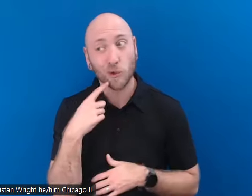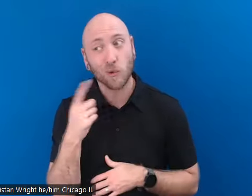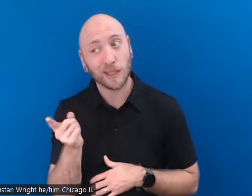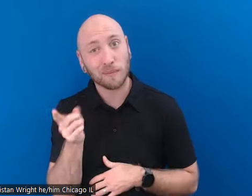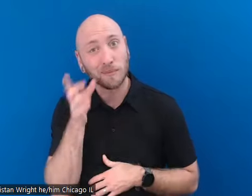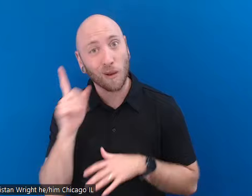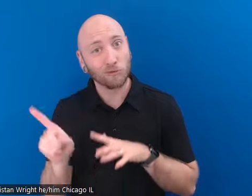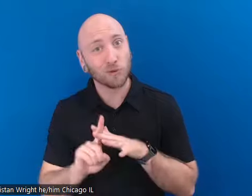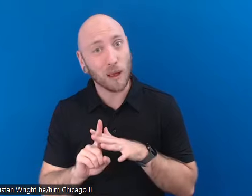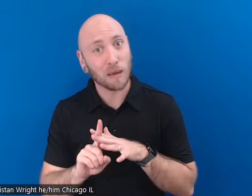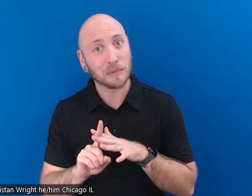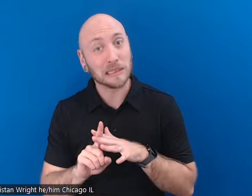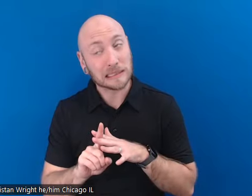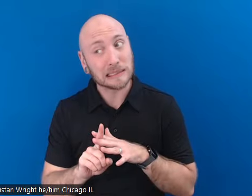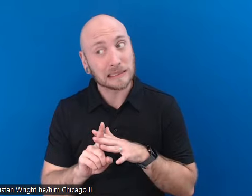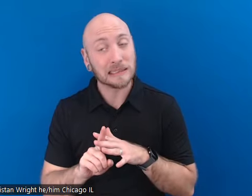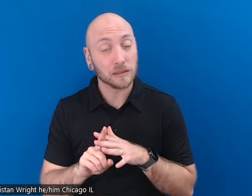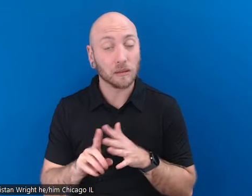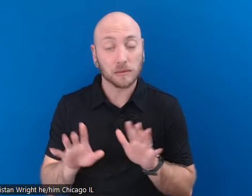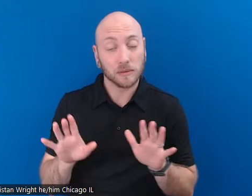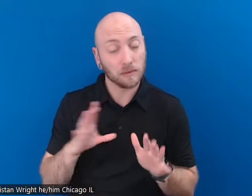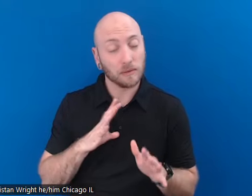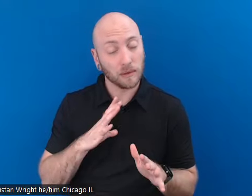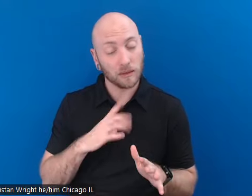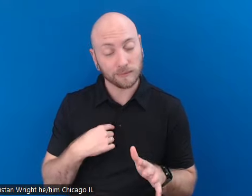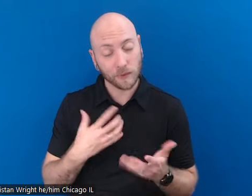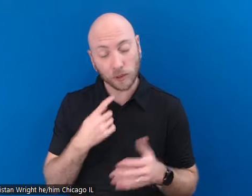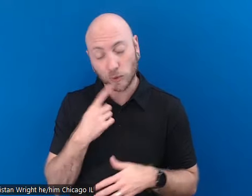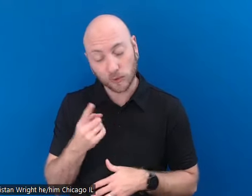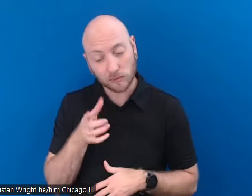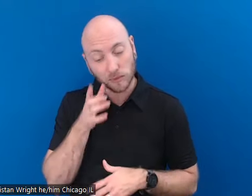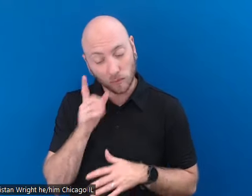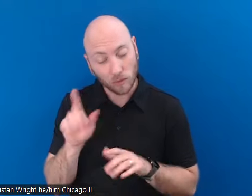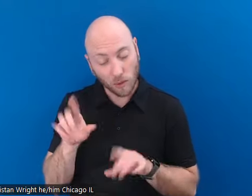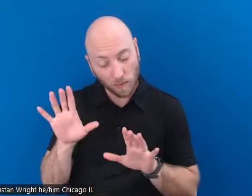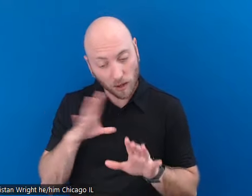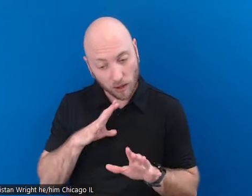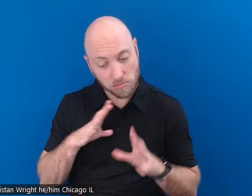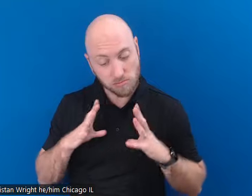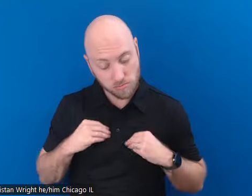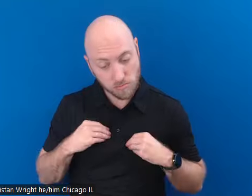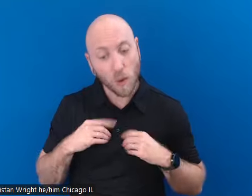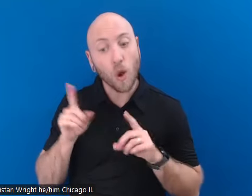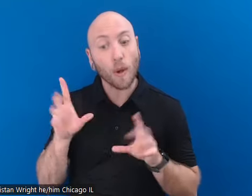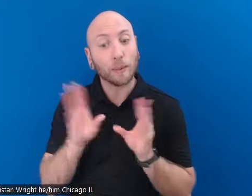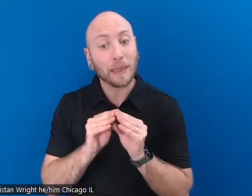I heard the thing that I needed to hear to keep me sober and to